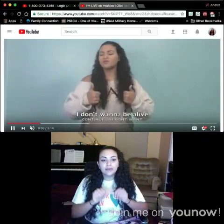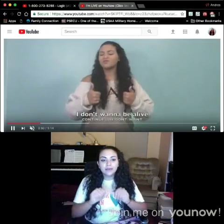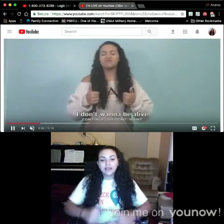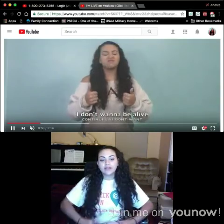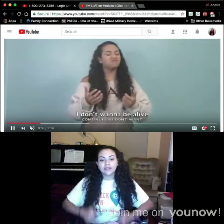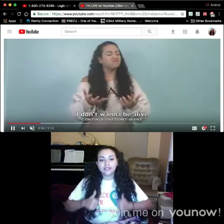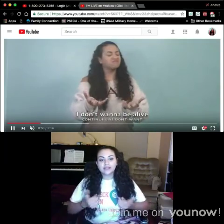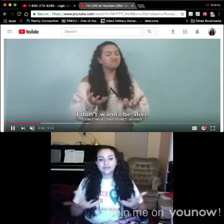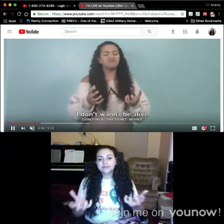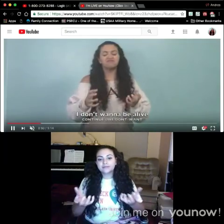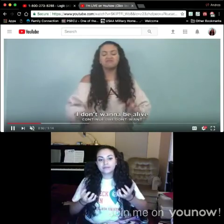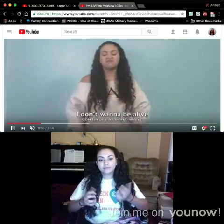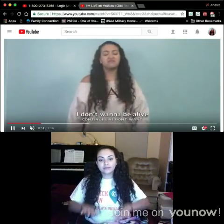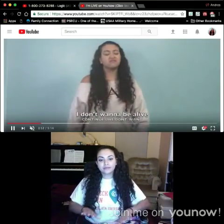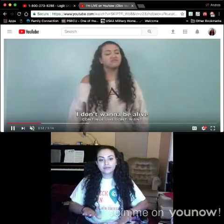Yep, and then it repeats.